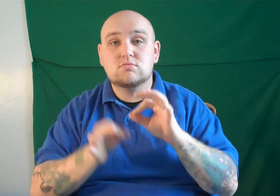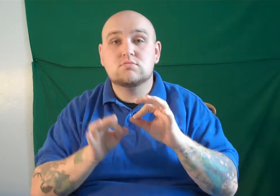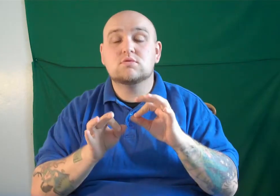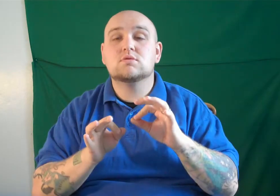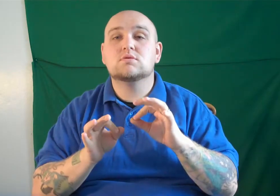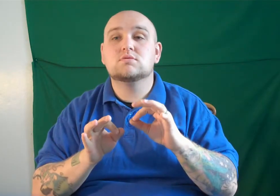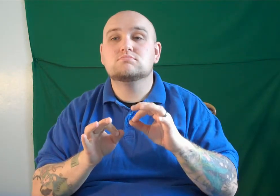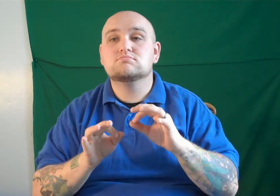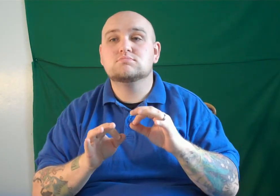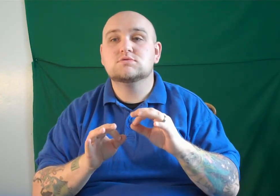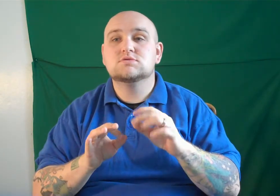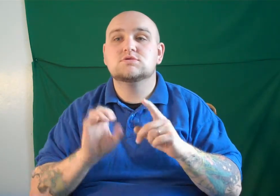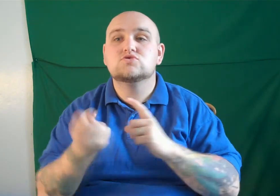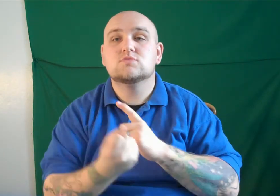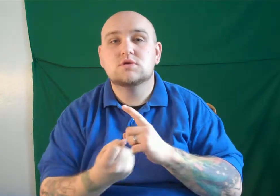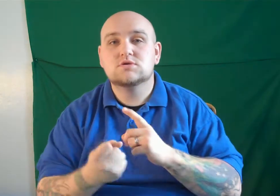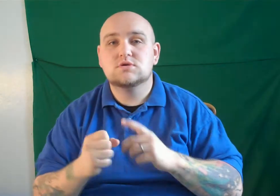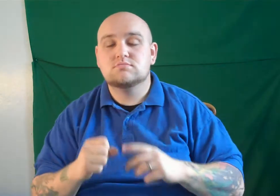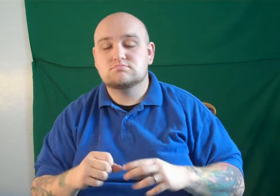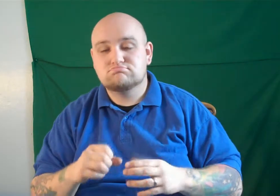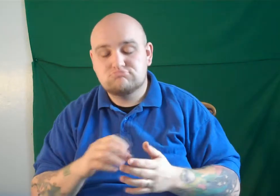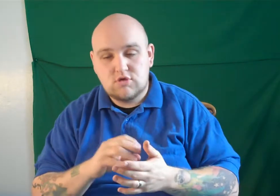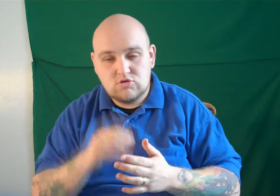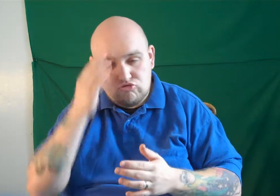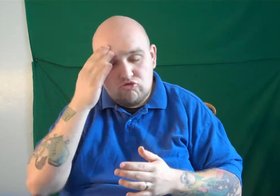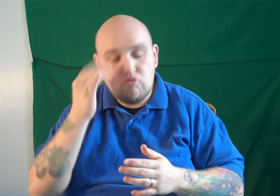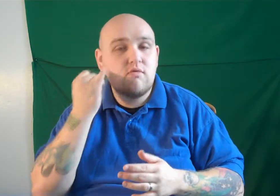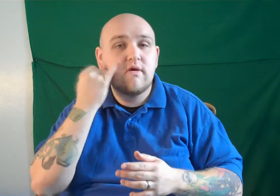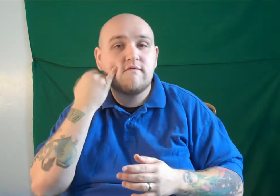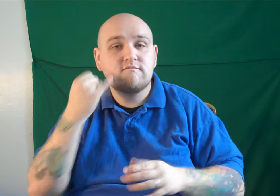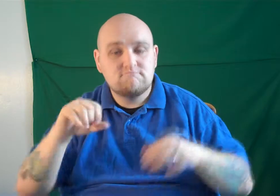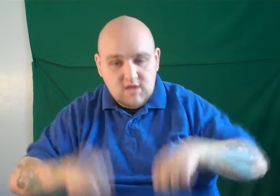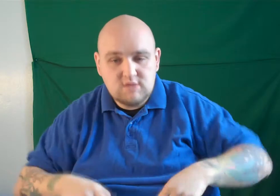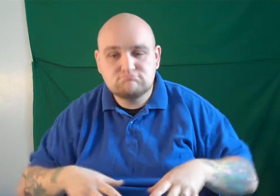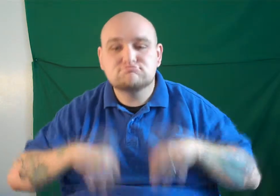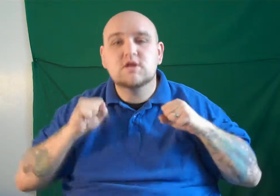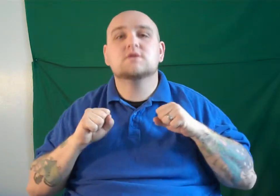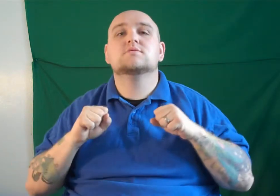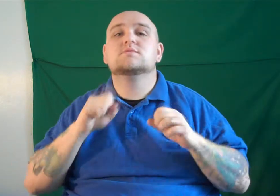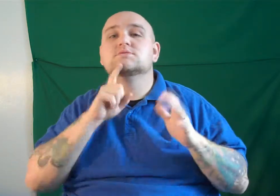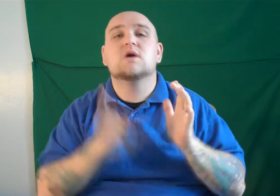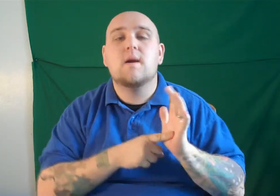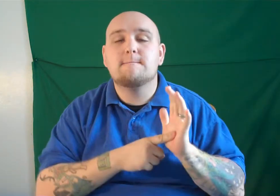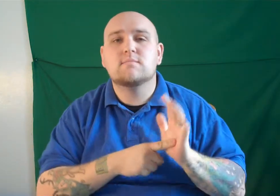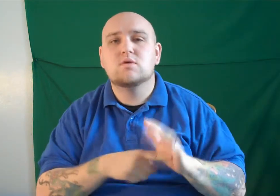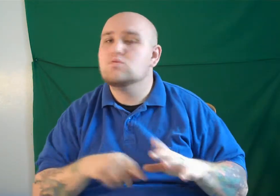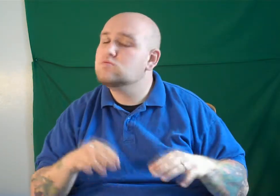you are qualified for the assignment. You do not want to take an assignment that you are not qualified for. There are